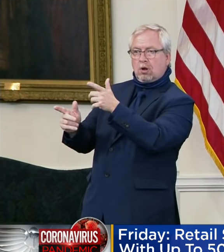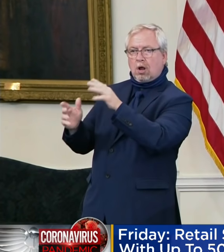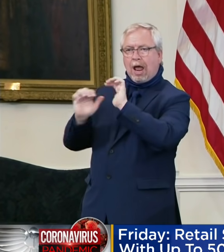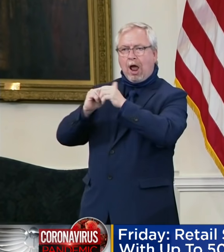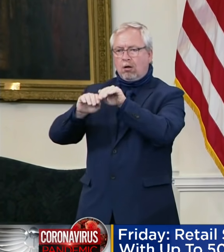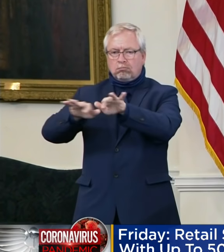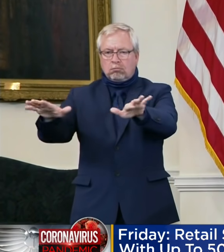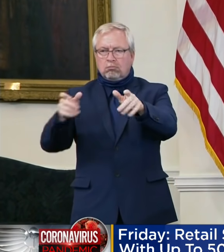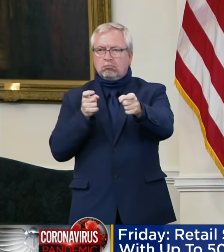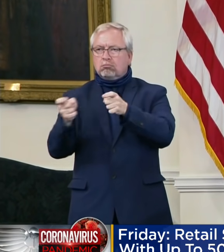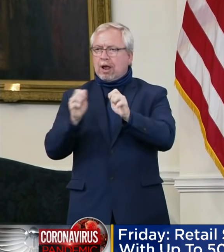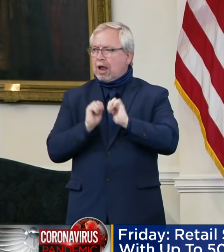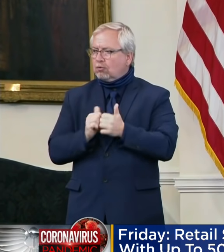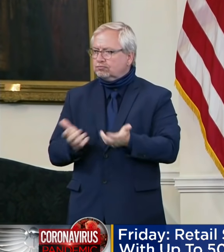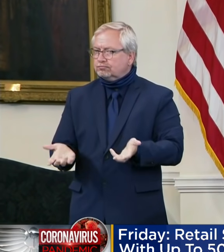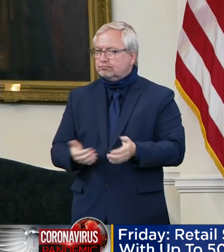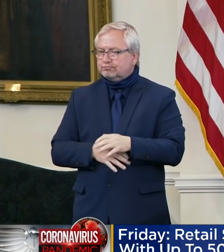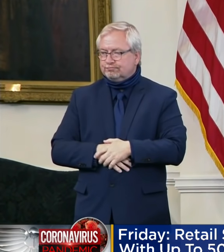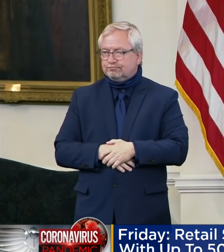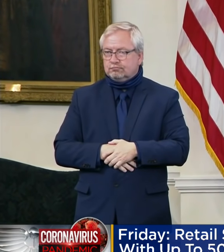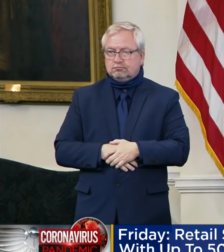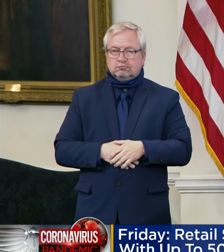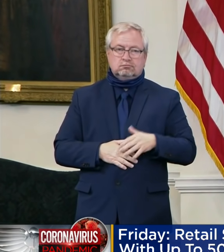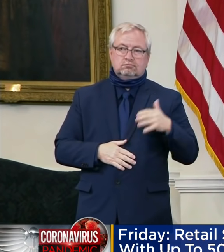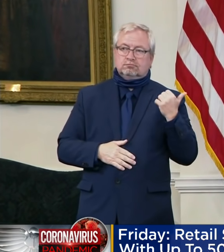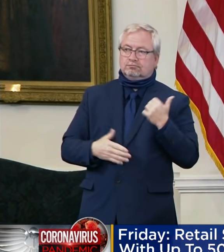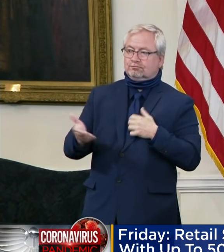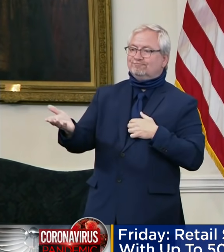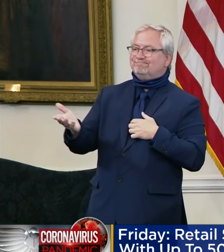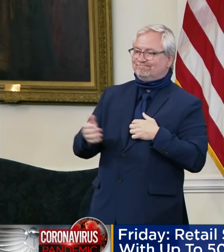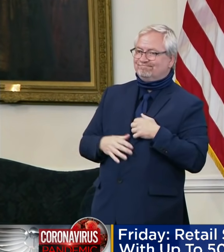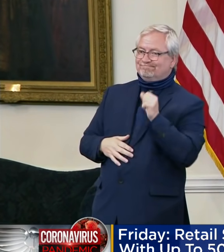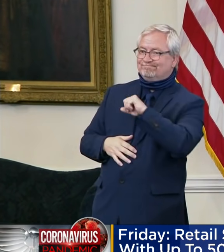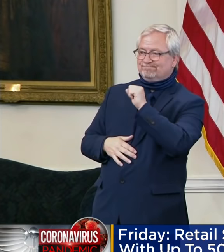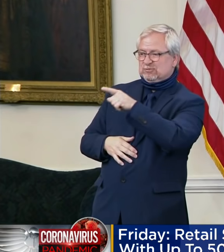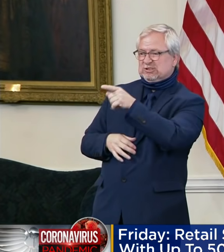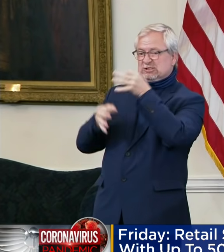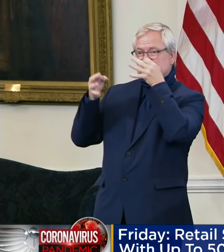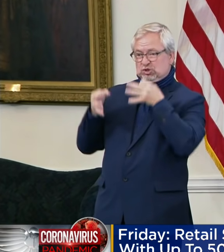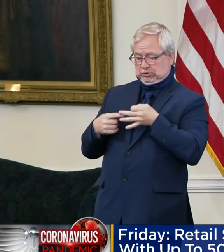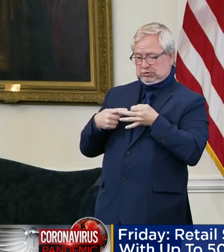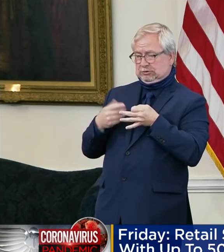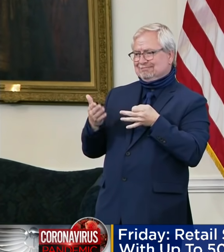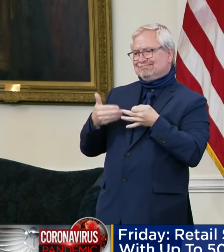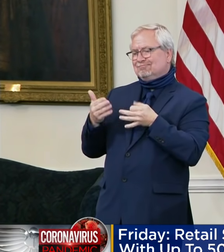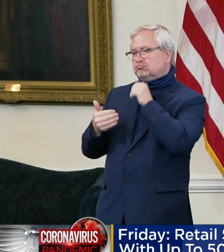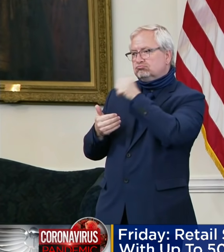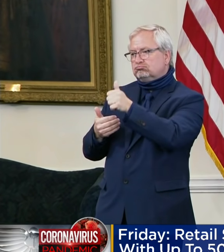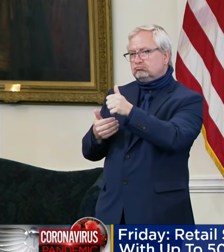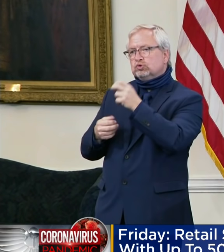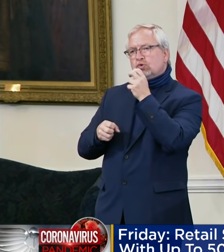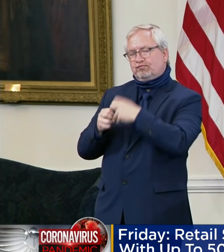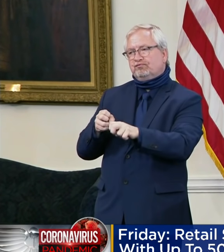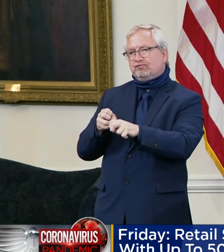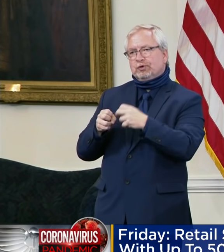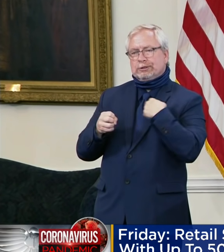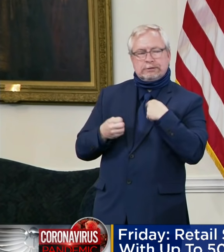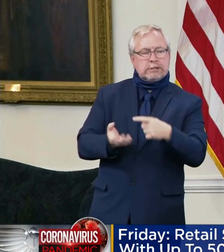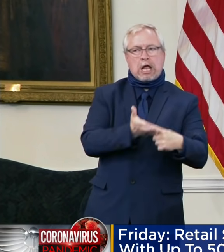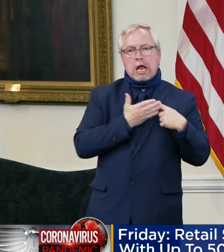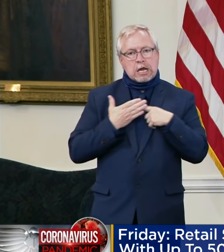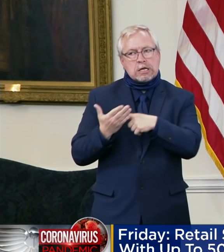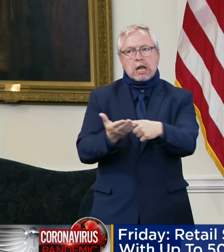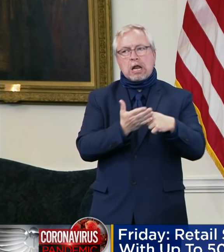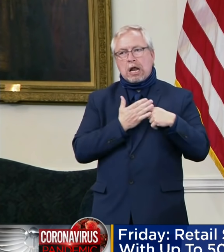very difficult decisions, and it's something we've been working on and thinking about for many, many weeks. It's part of our plan that we rolled